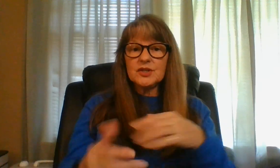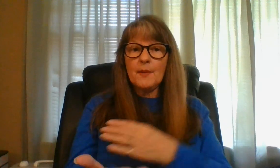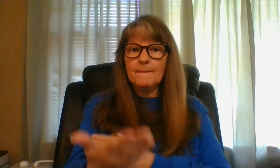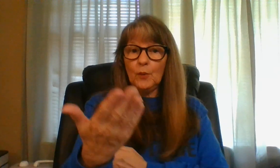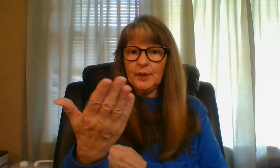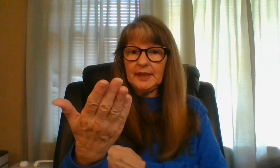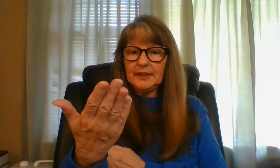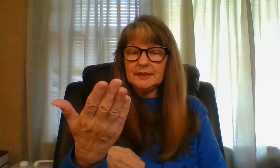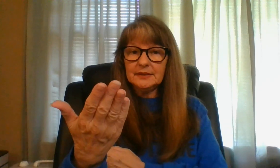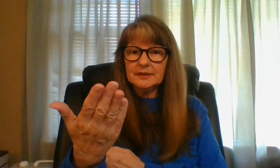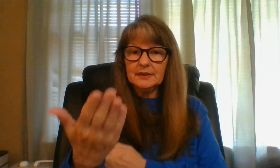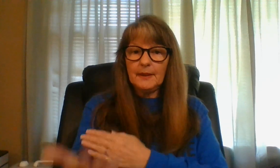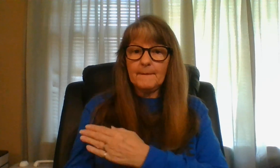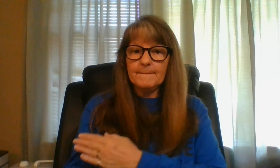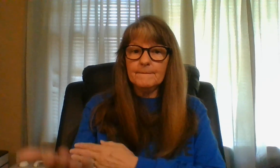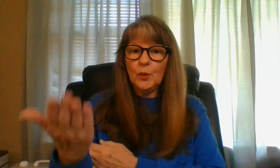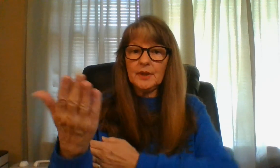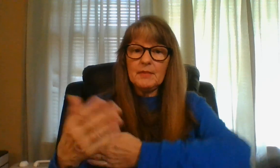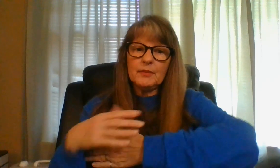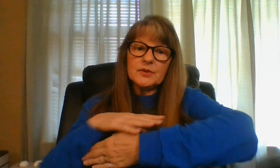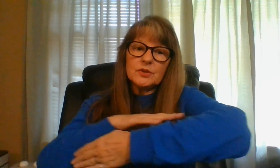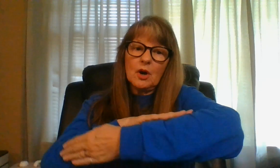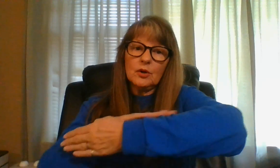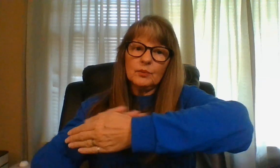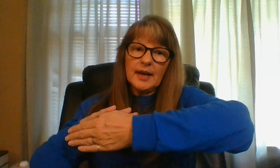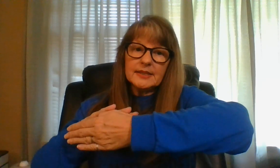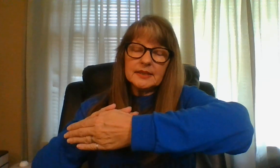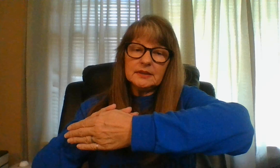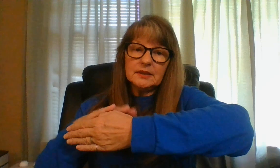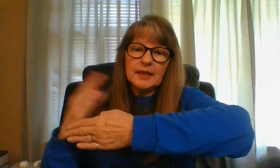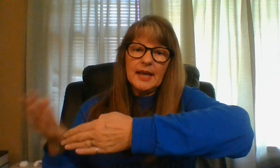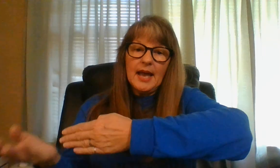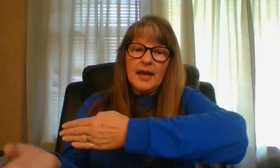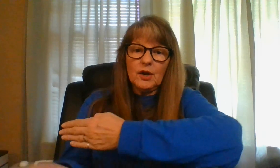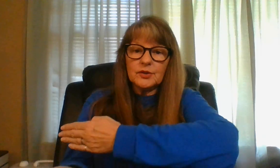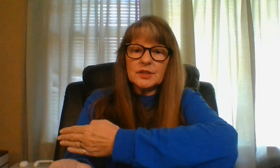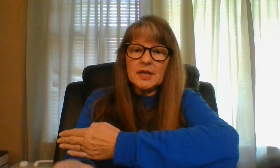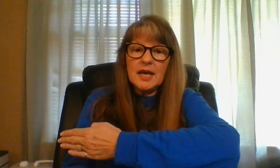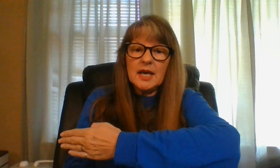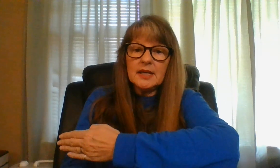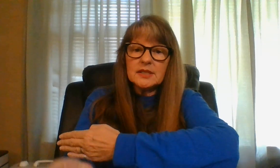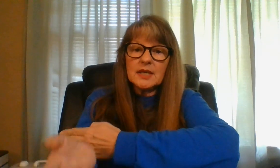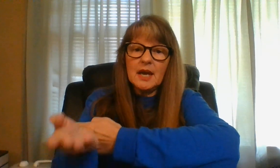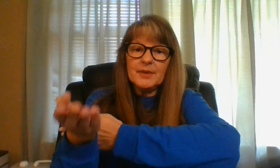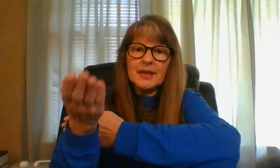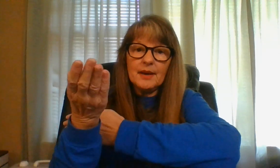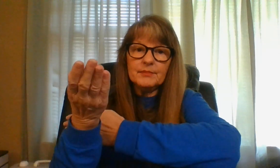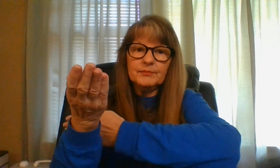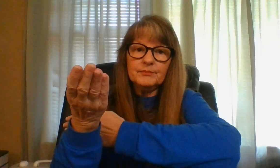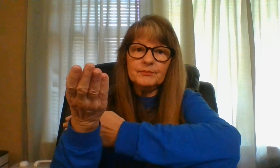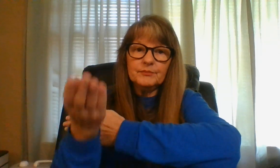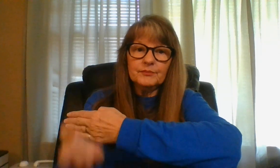This morning, remember this is our horizon and our sun is coming up.